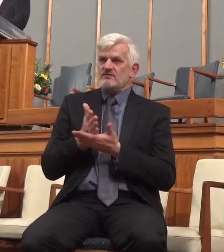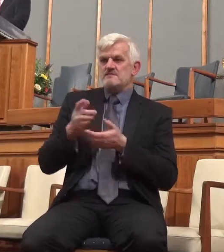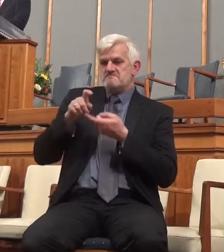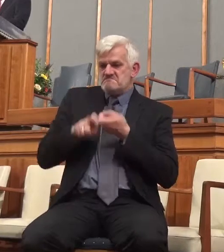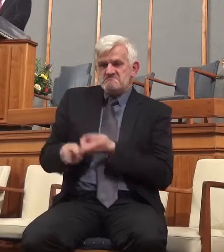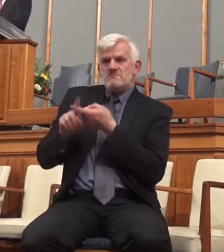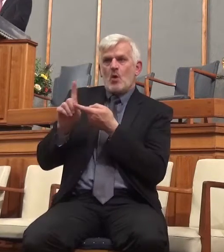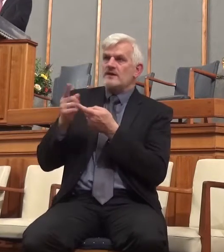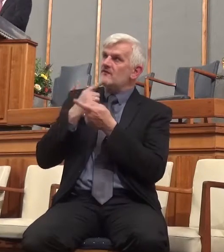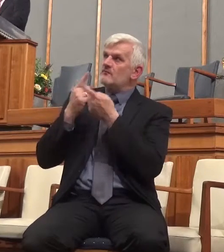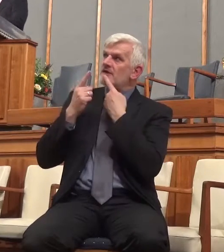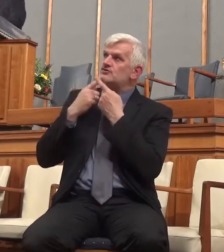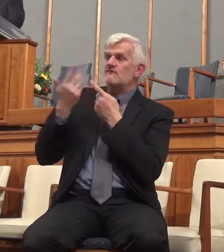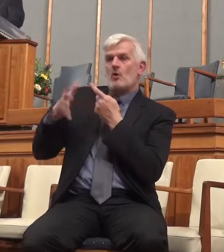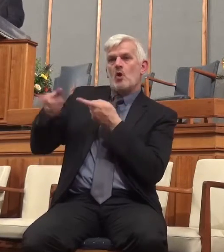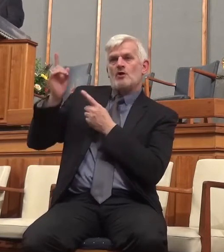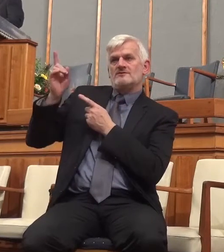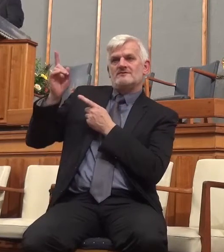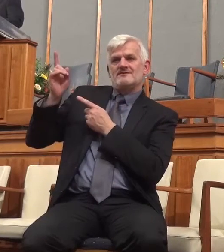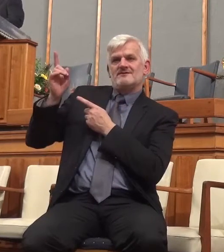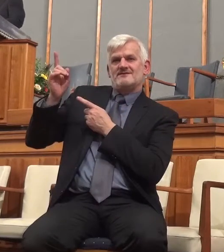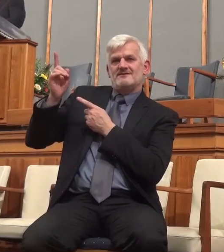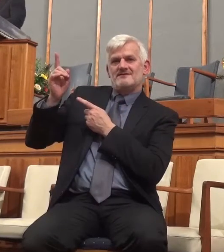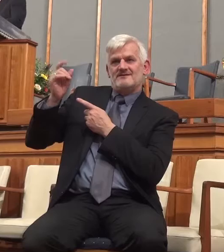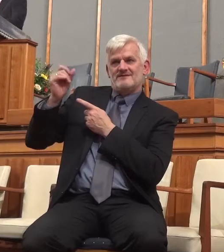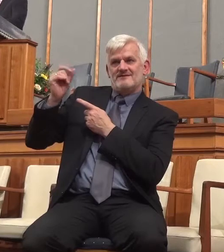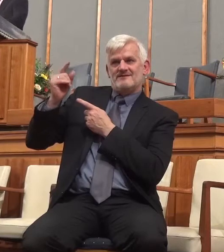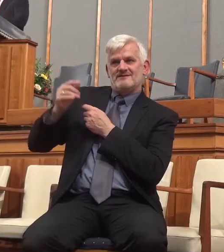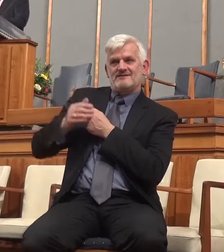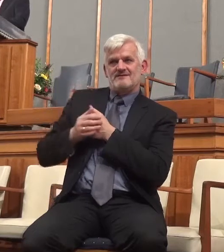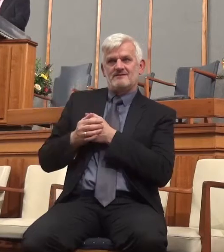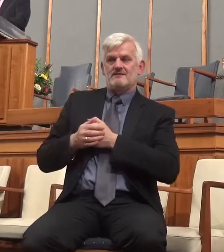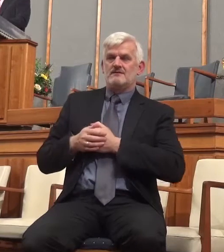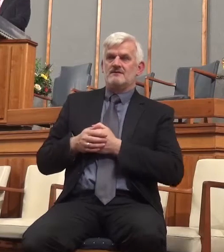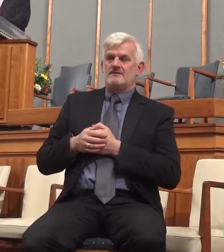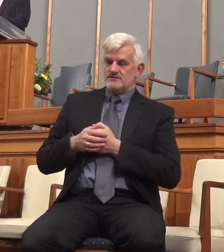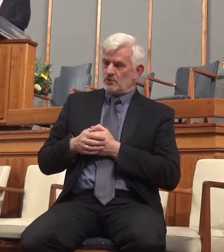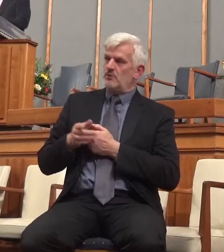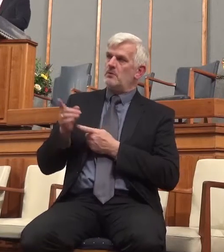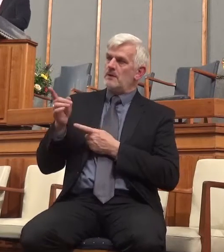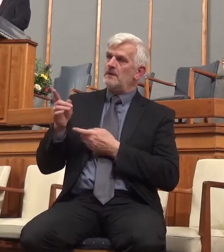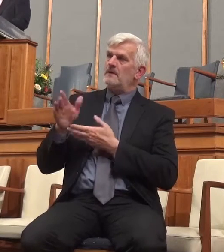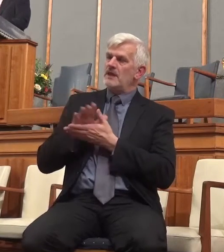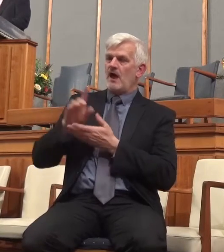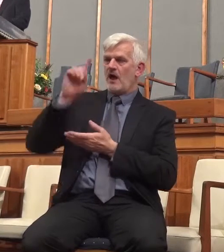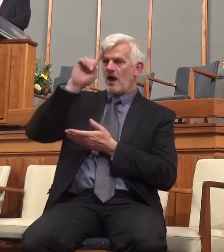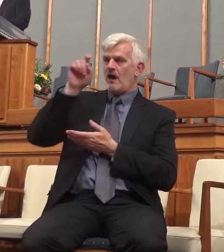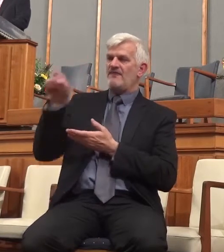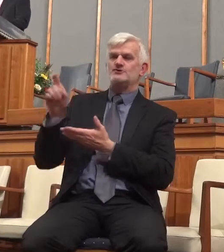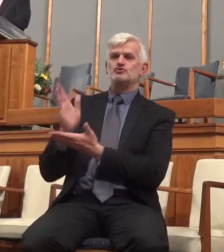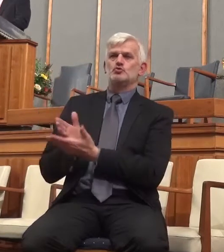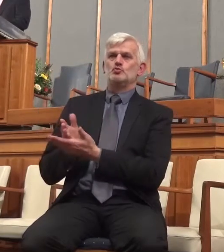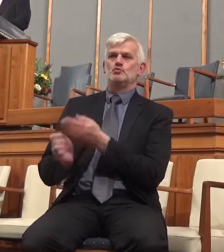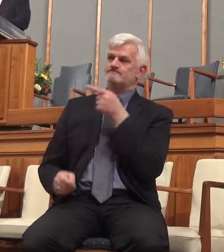has given, proving it to be authentic, realizing that it is authentic and